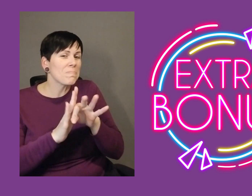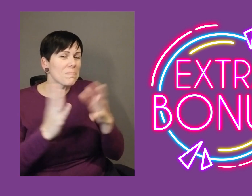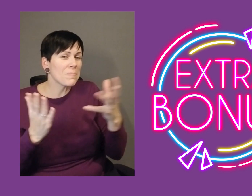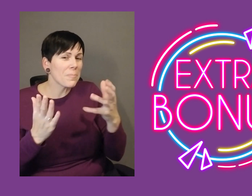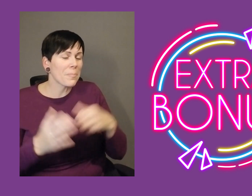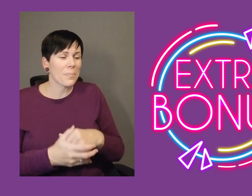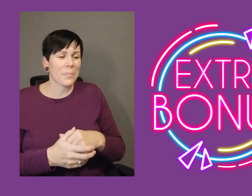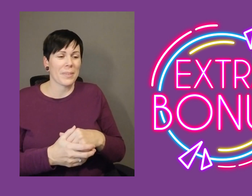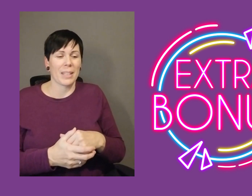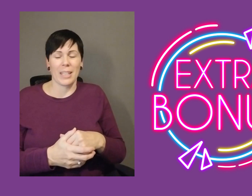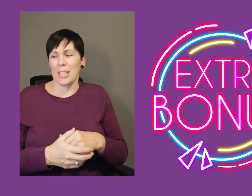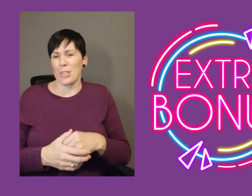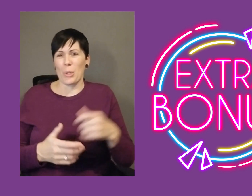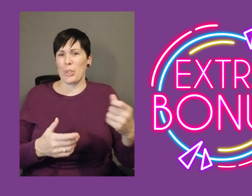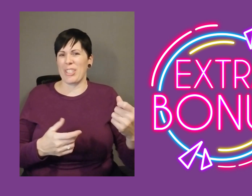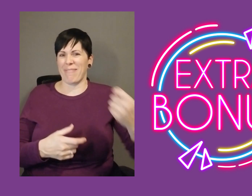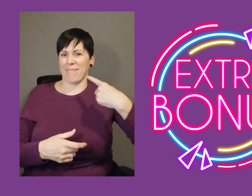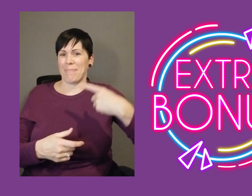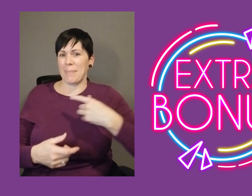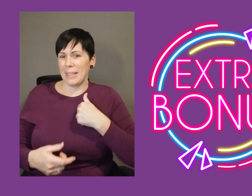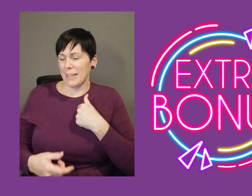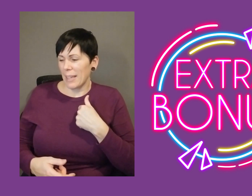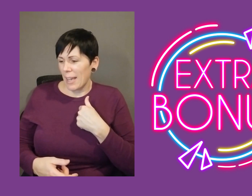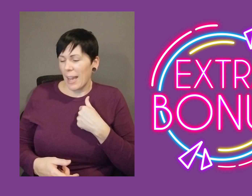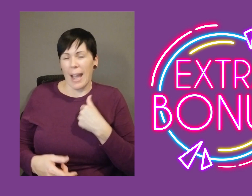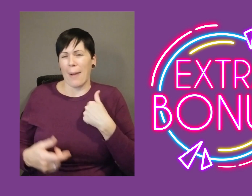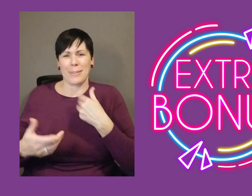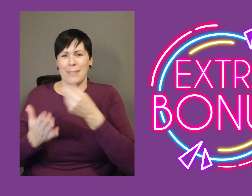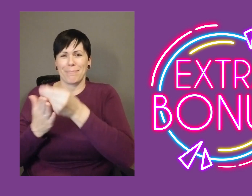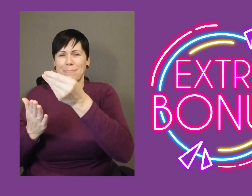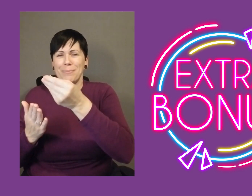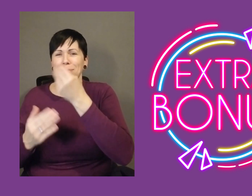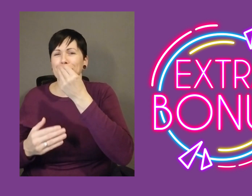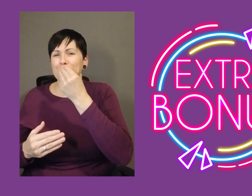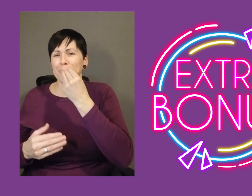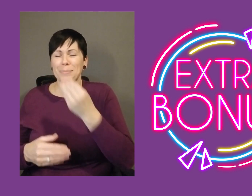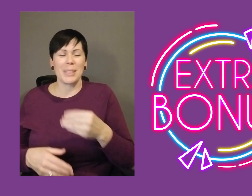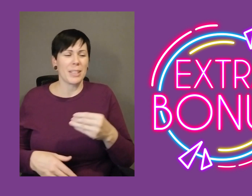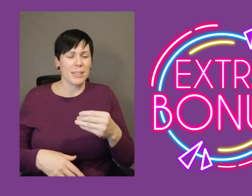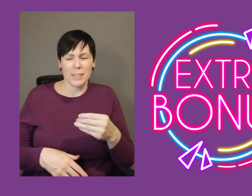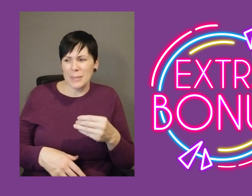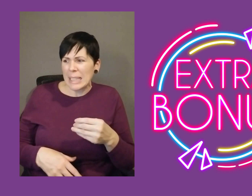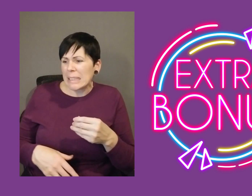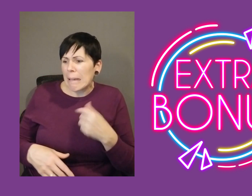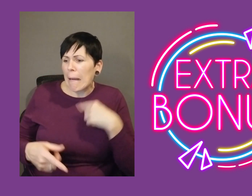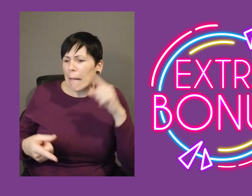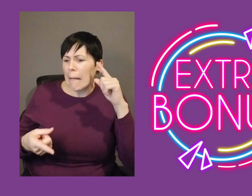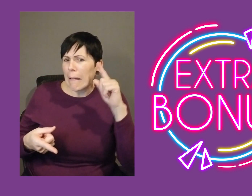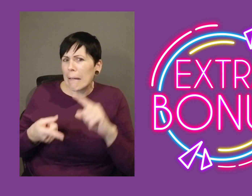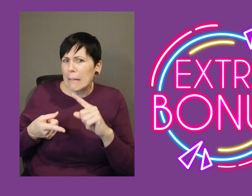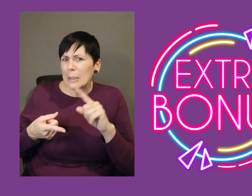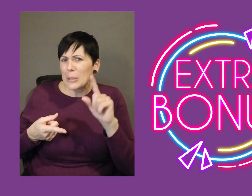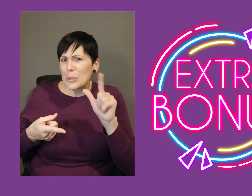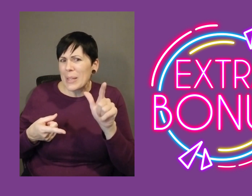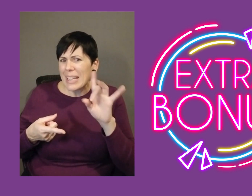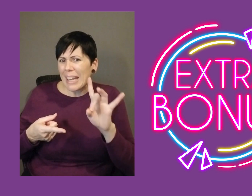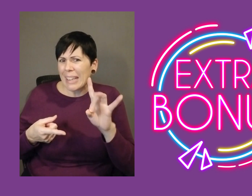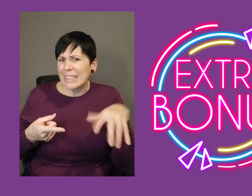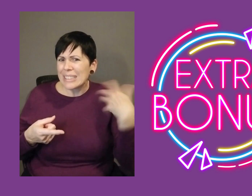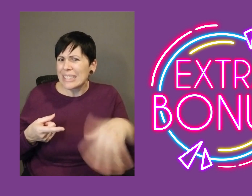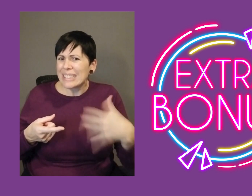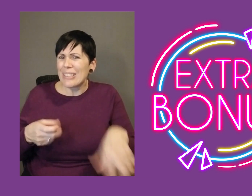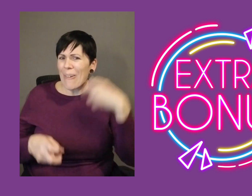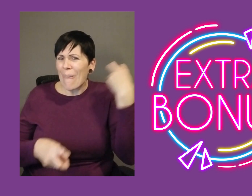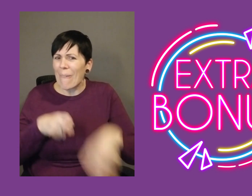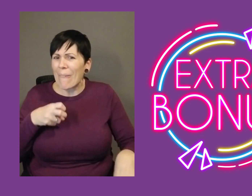message. I'm down to 26. This is excruciating. So her 20, I'm just going to